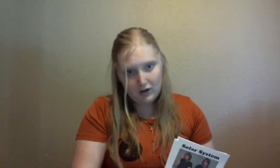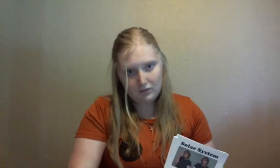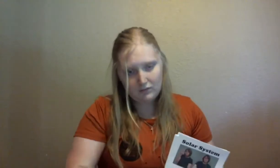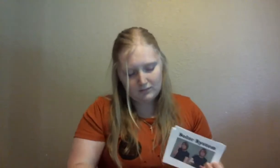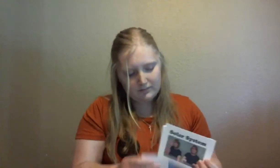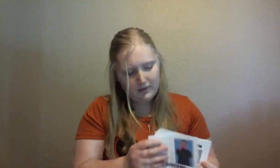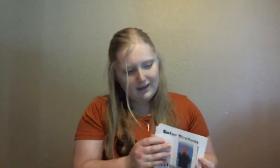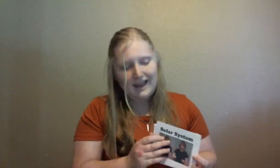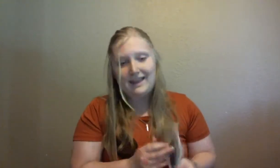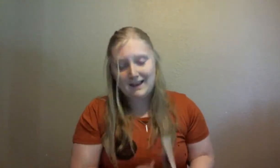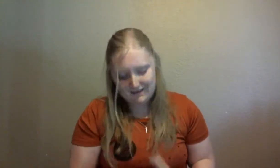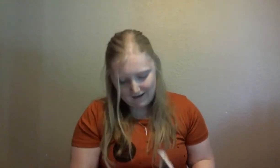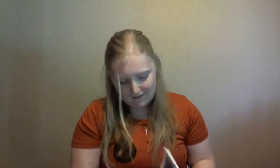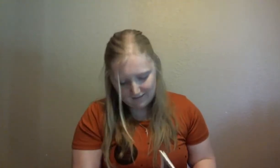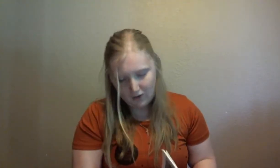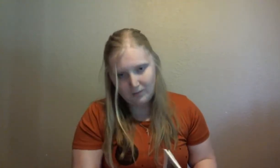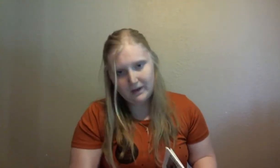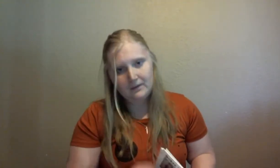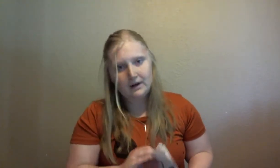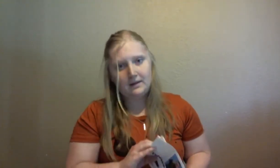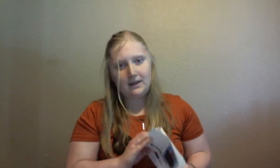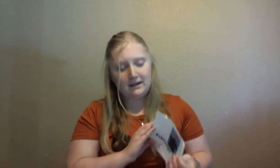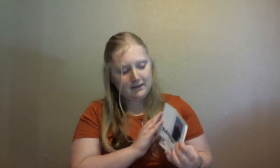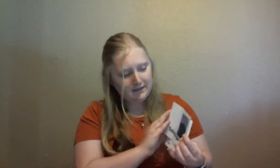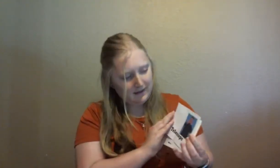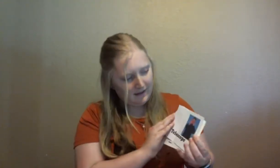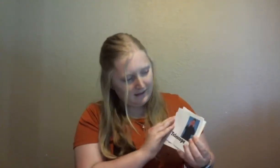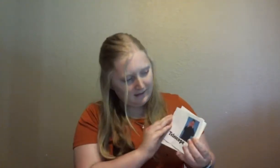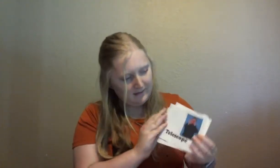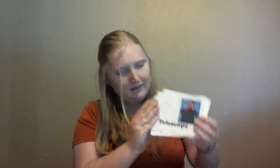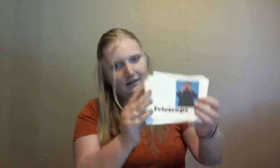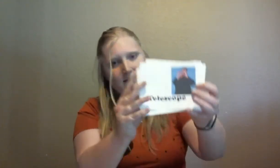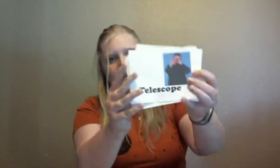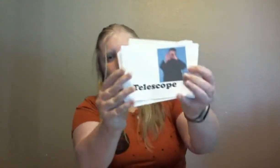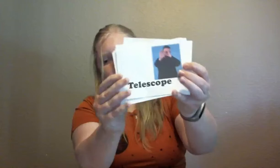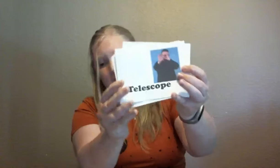Oh no! And then telescope, like we're going to make today.